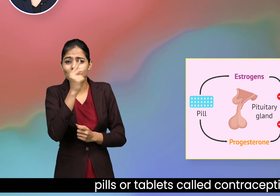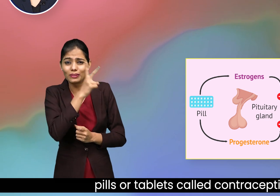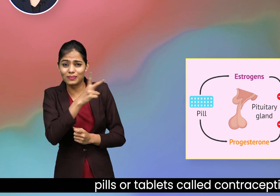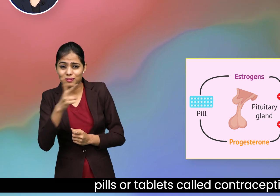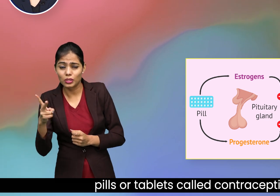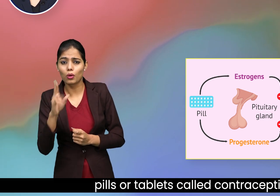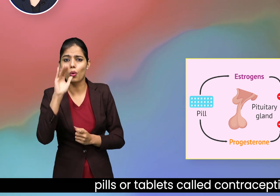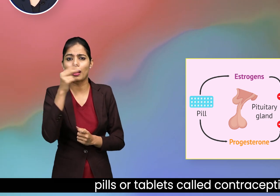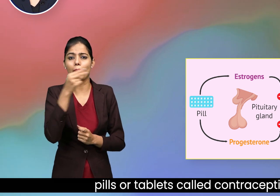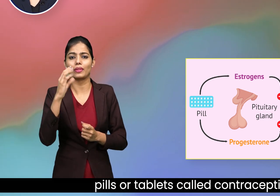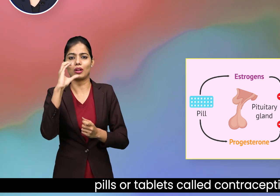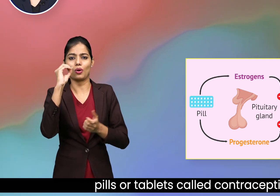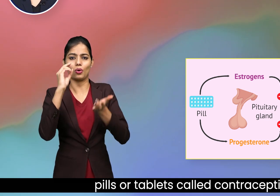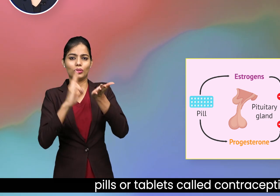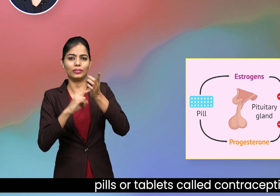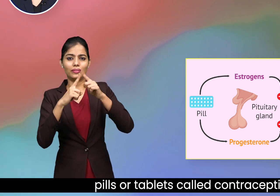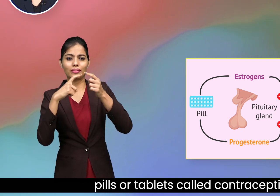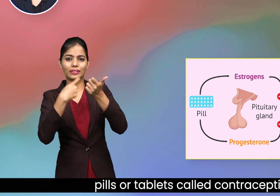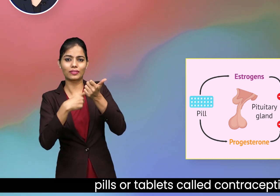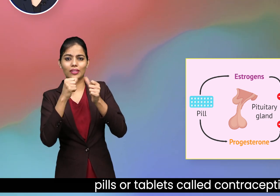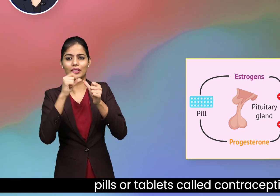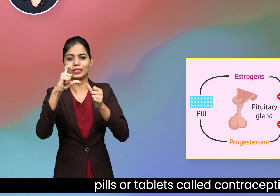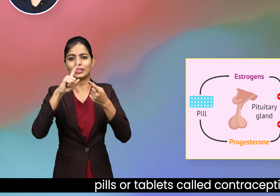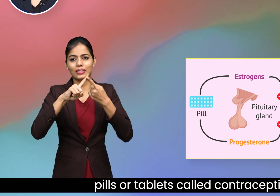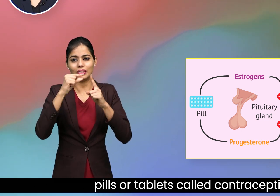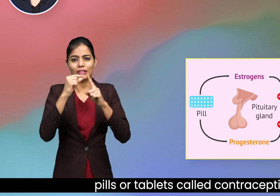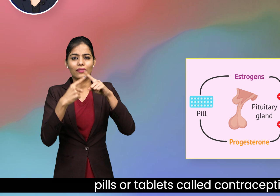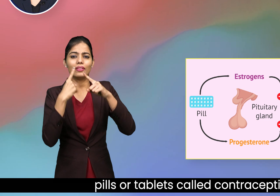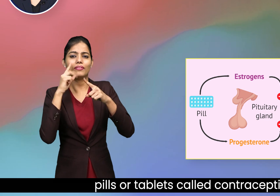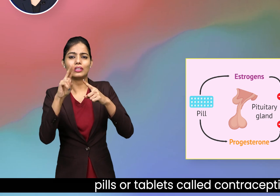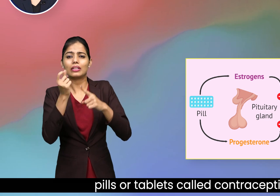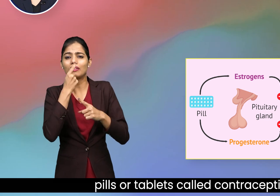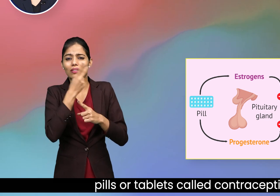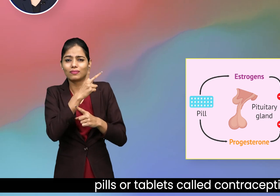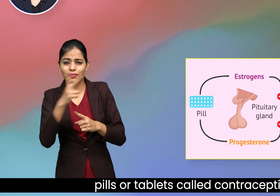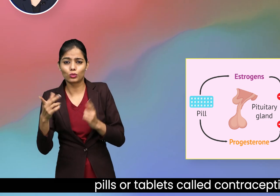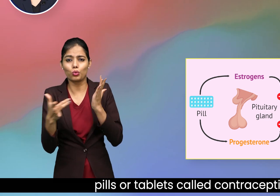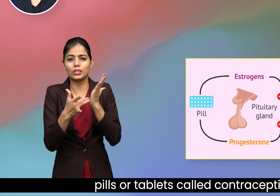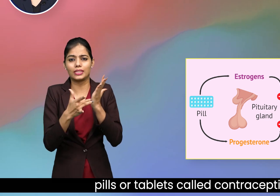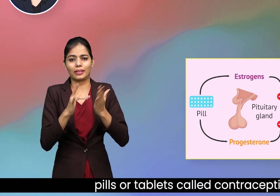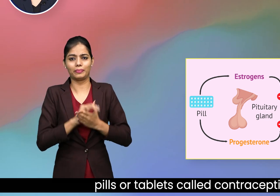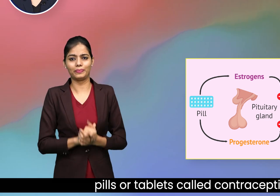contraceptive pills.